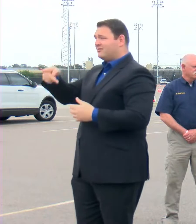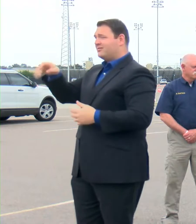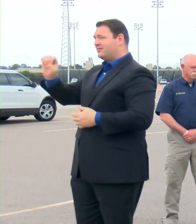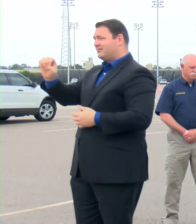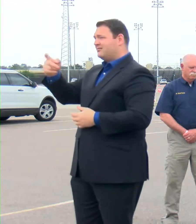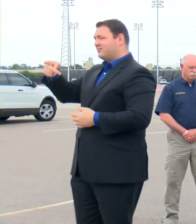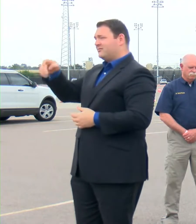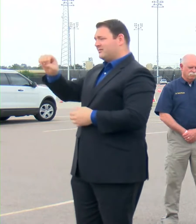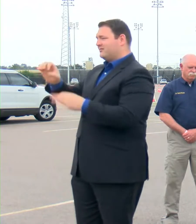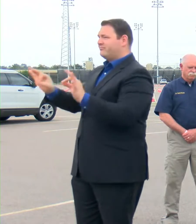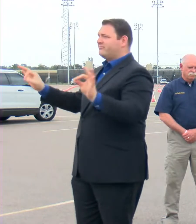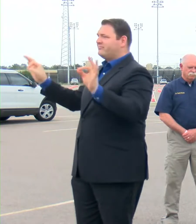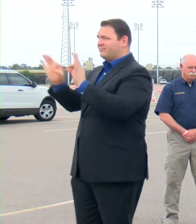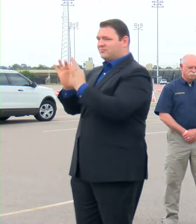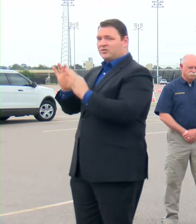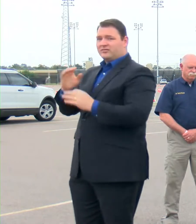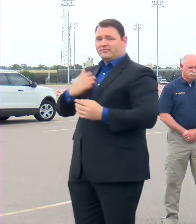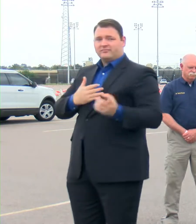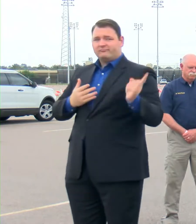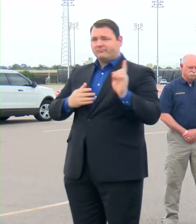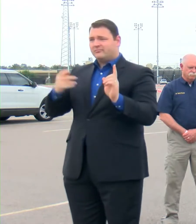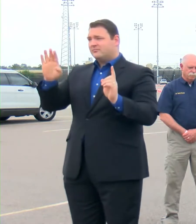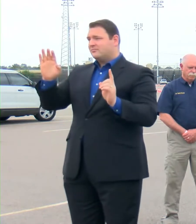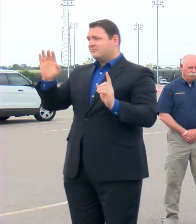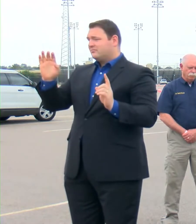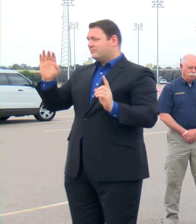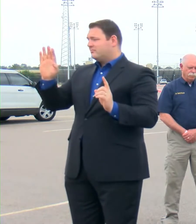for PPEs for the city of Houston. Chief Bunick.